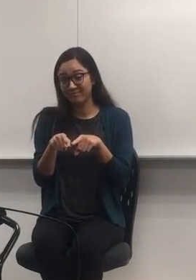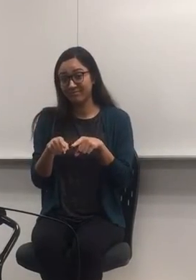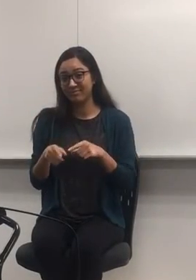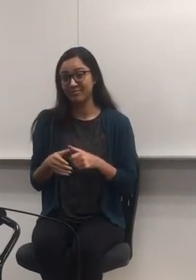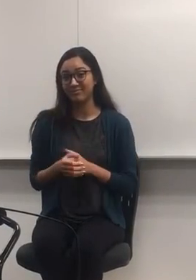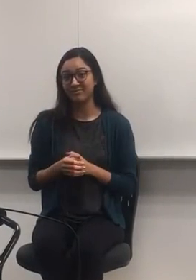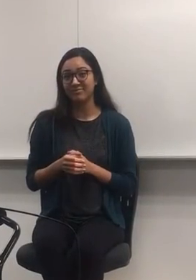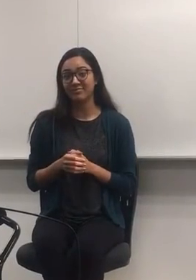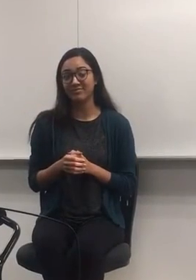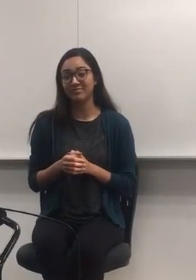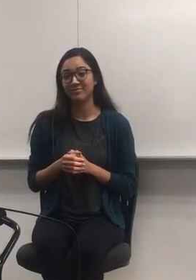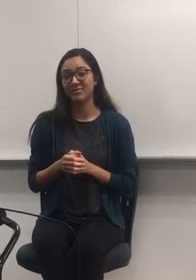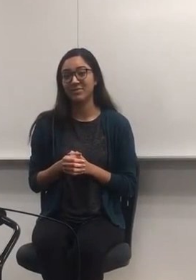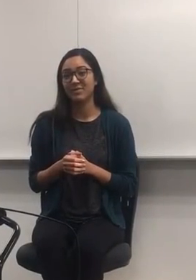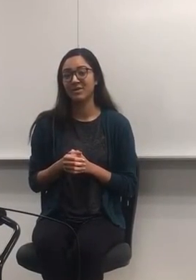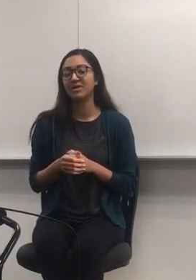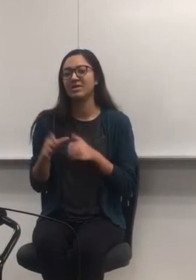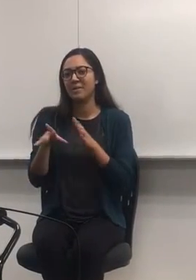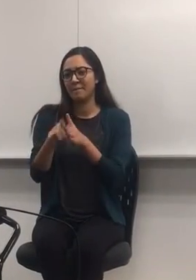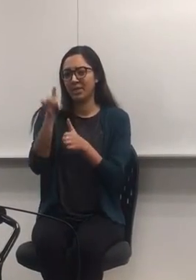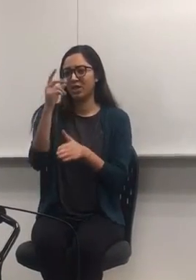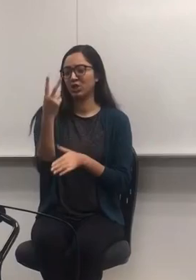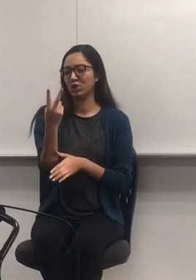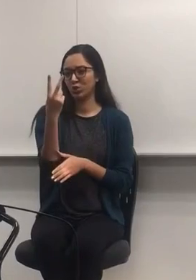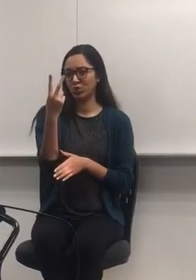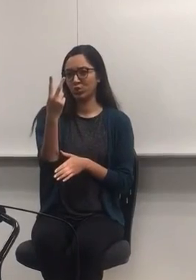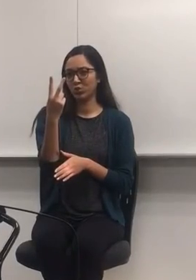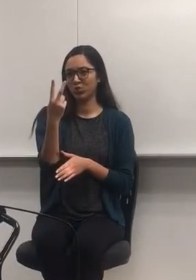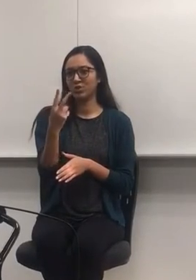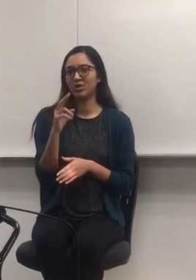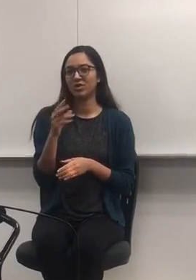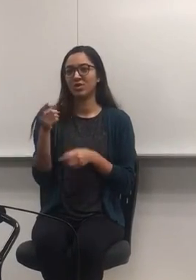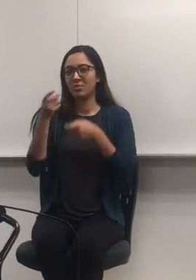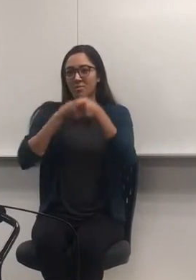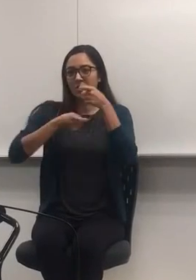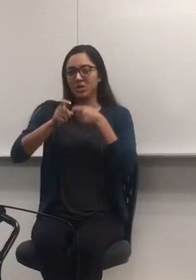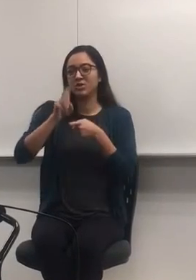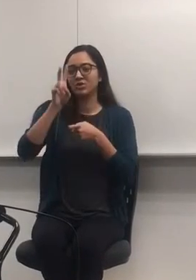to pick 2. All right, plug in 2 for x. 2 minus 1 is what?